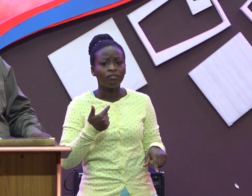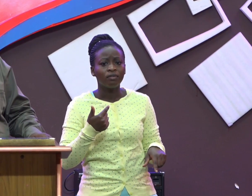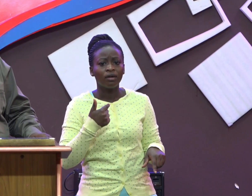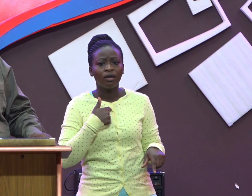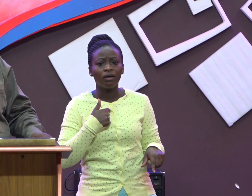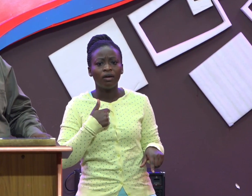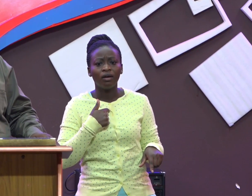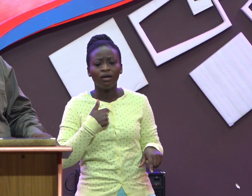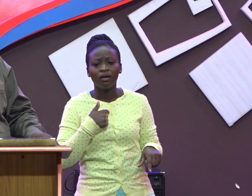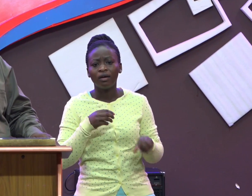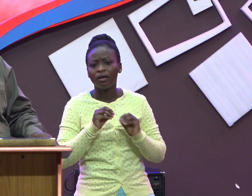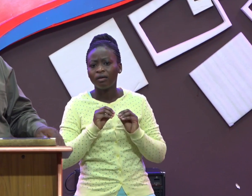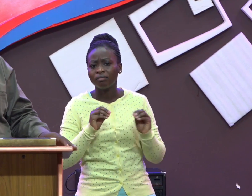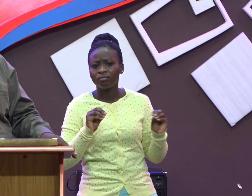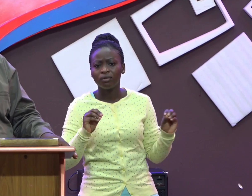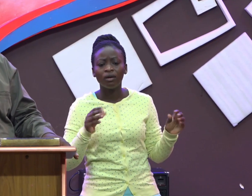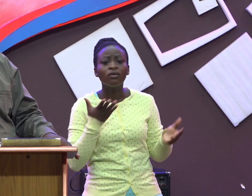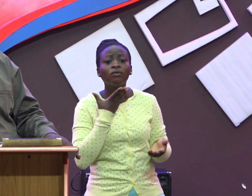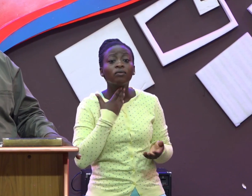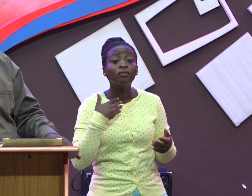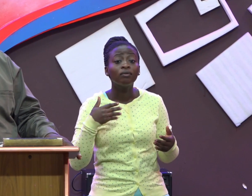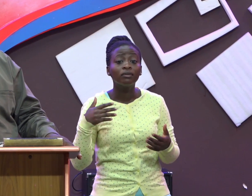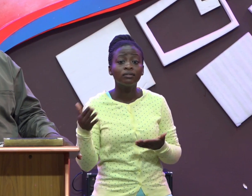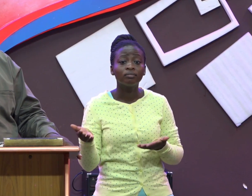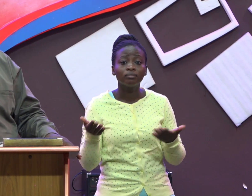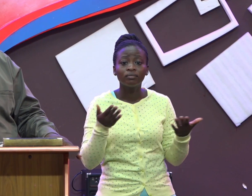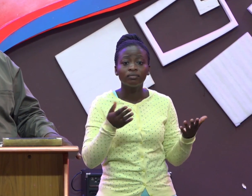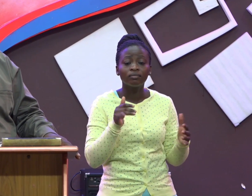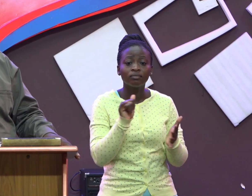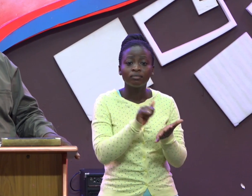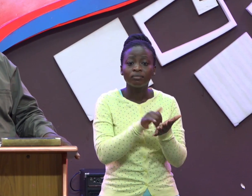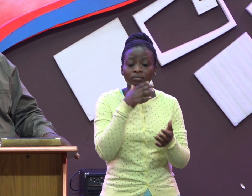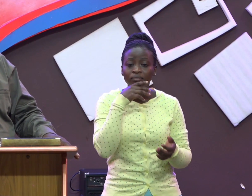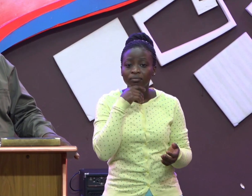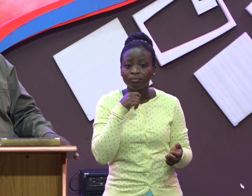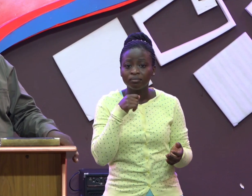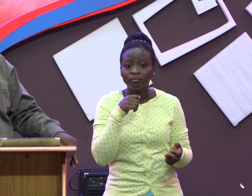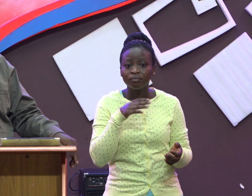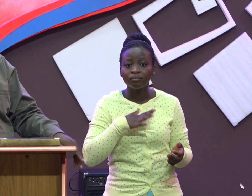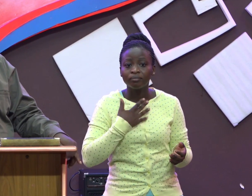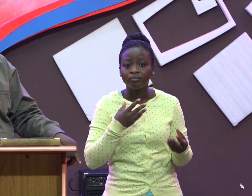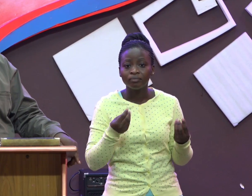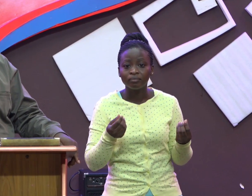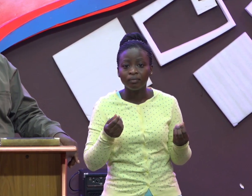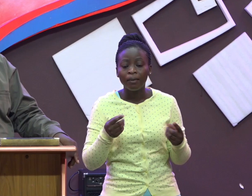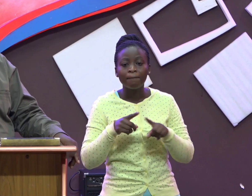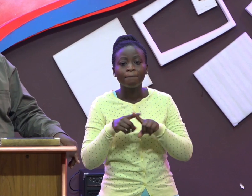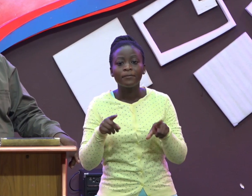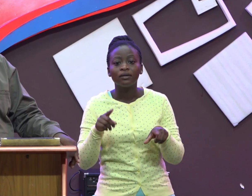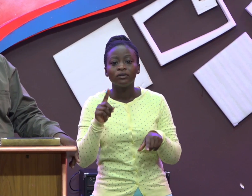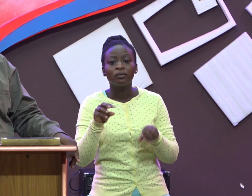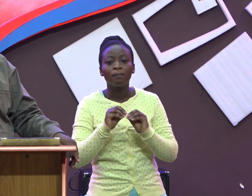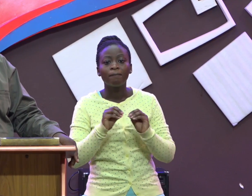But you were in that state as if you're in sleep. You were not steady in your